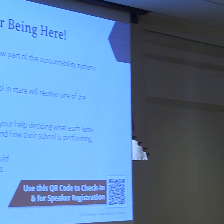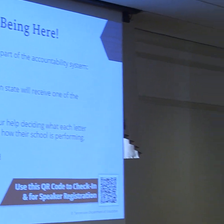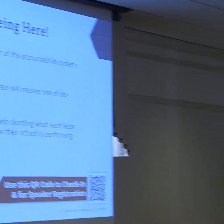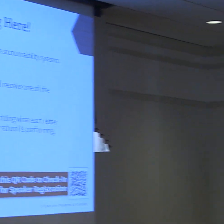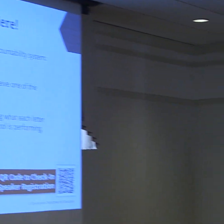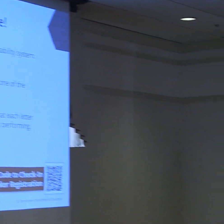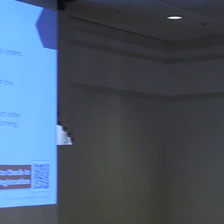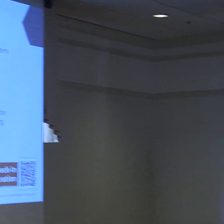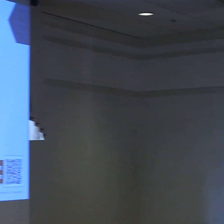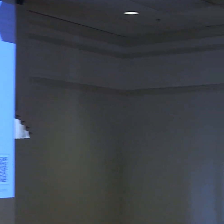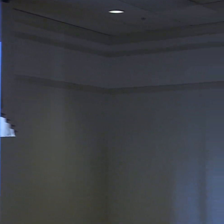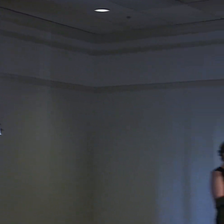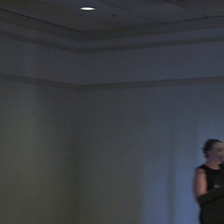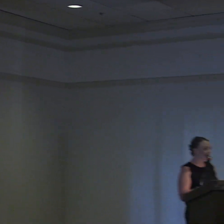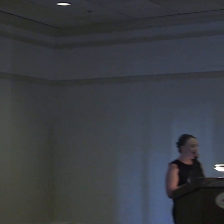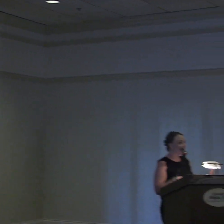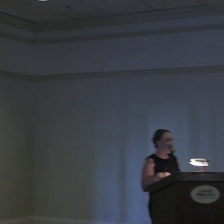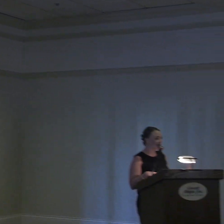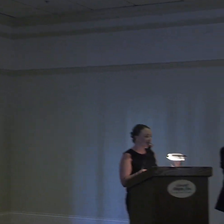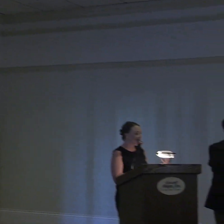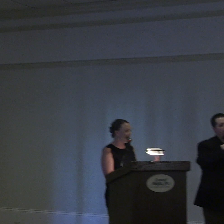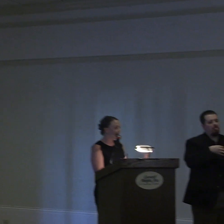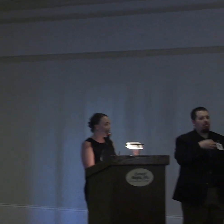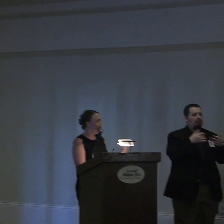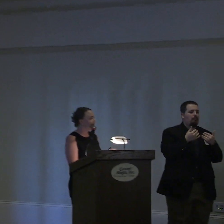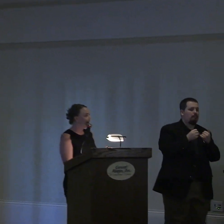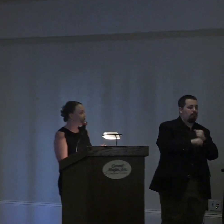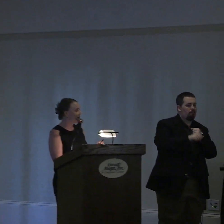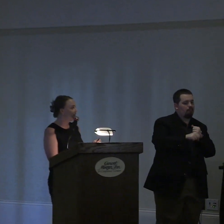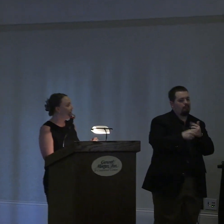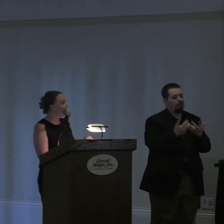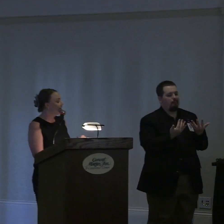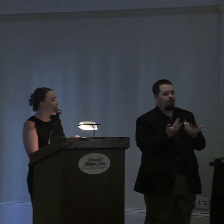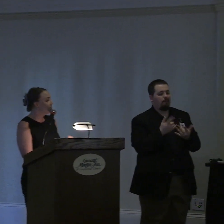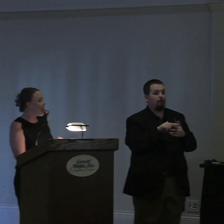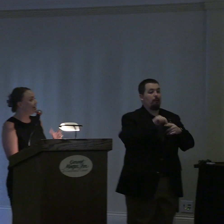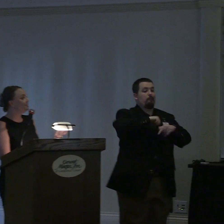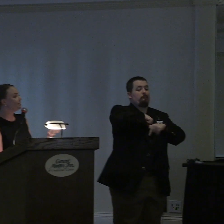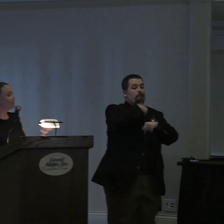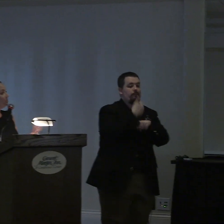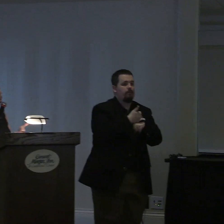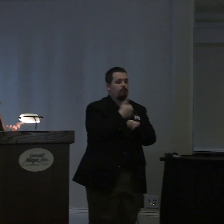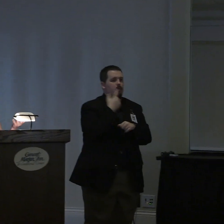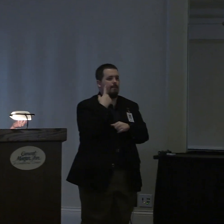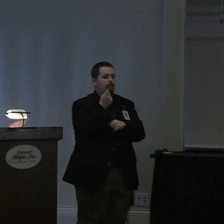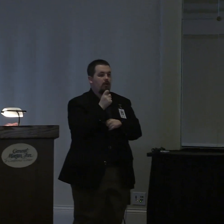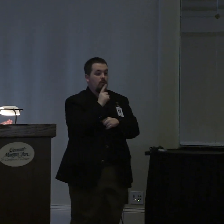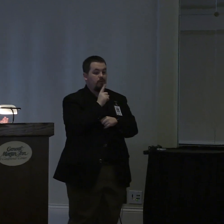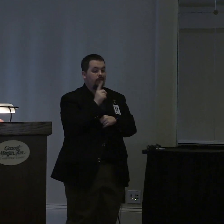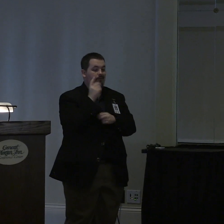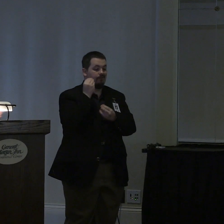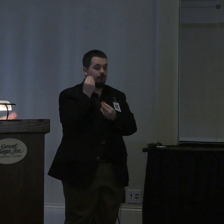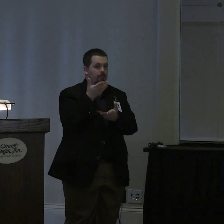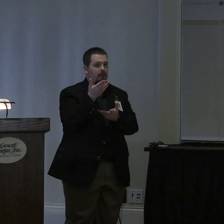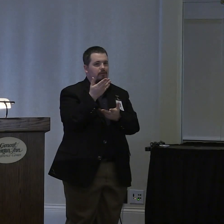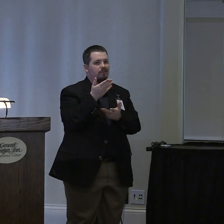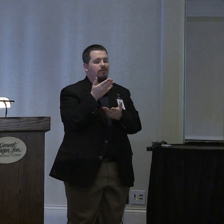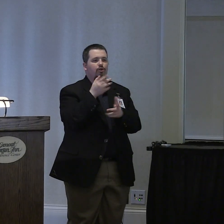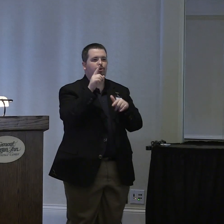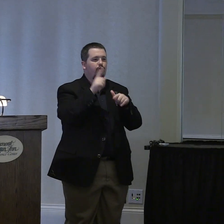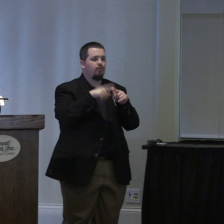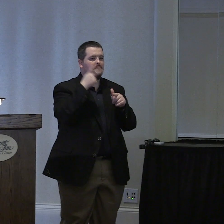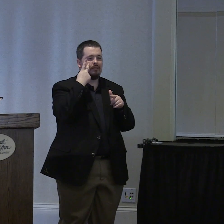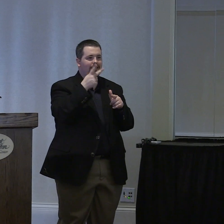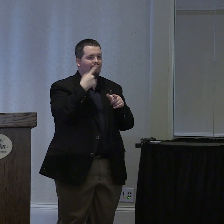of years ago there have been delays in the rollout of the implementation because essentially data was off limits